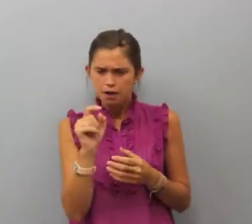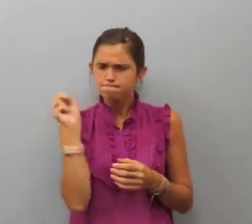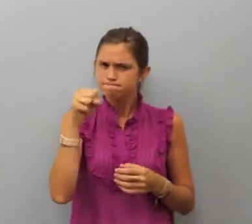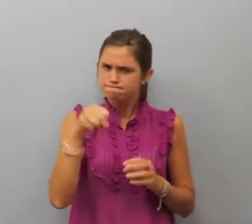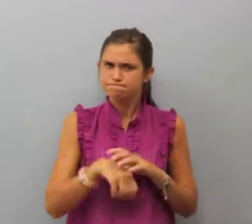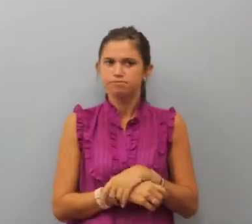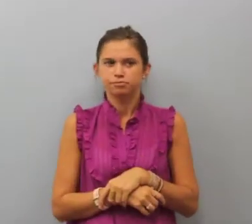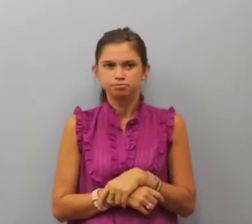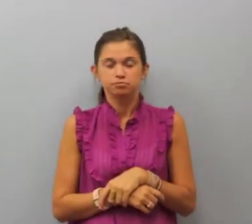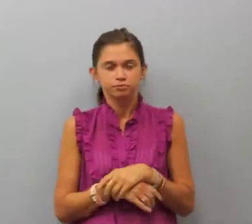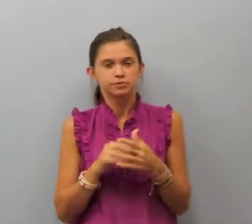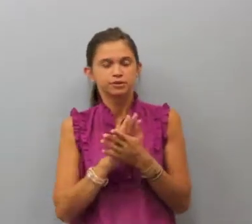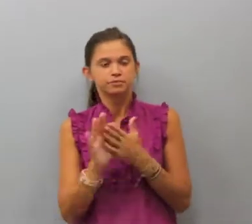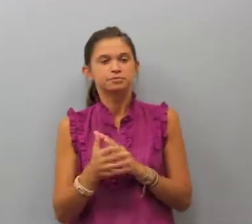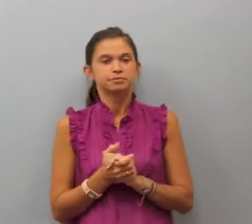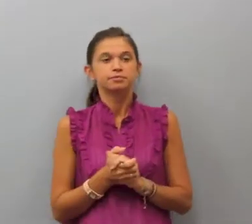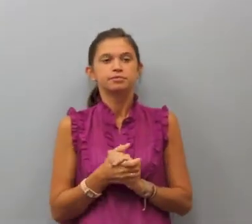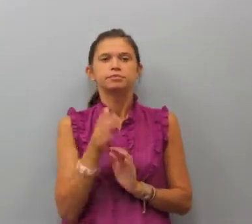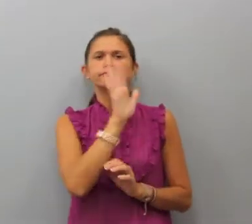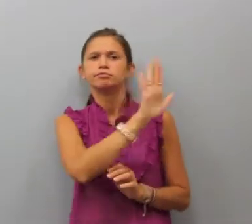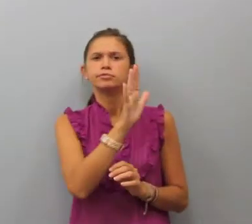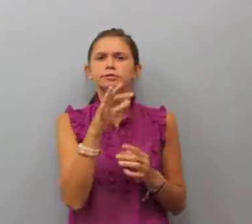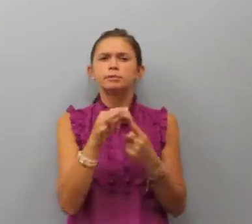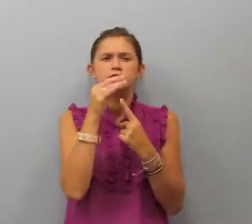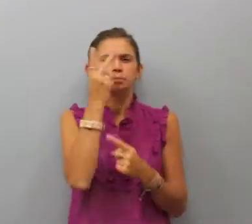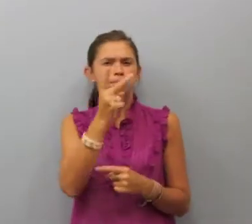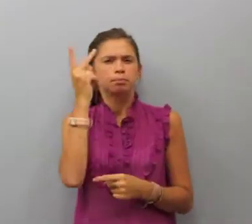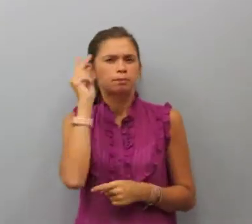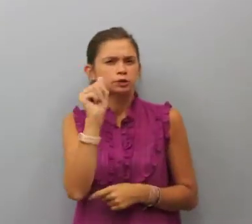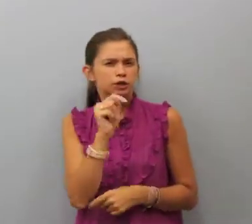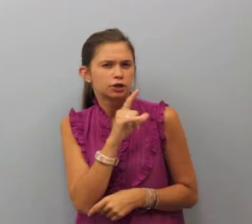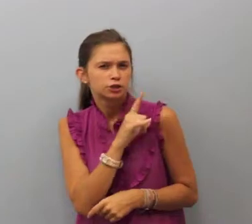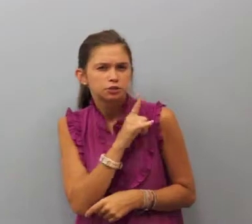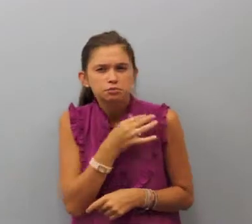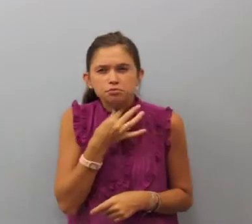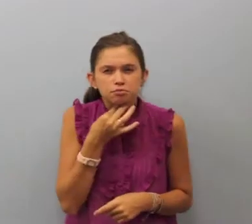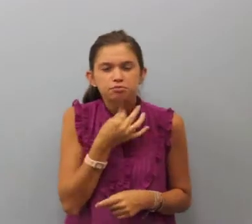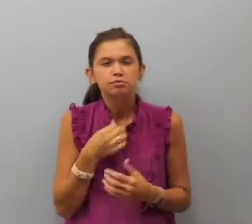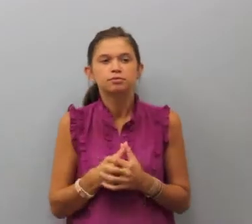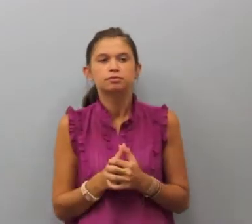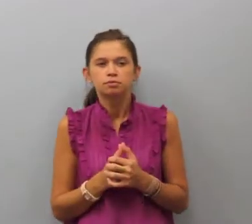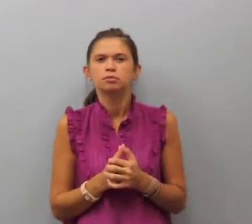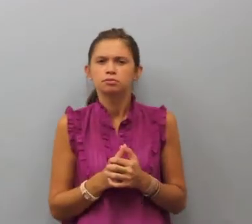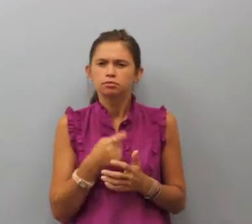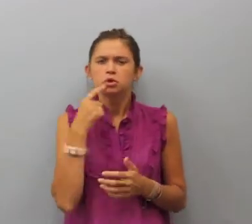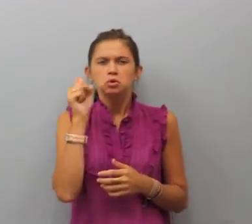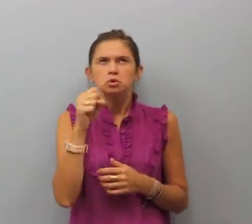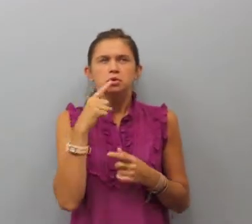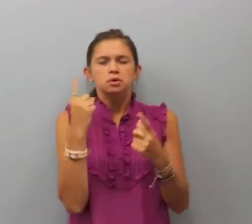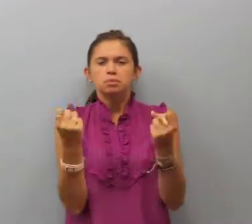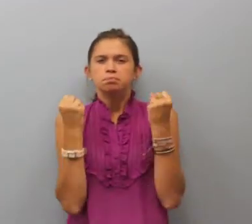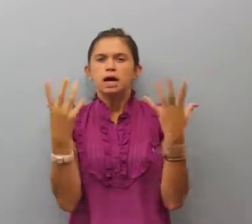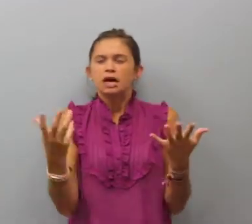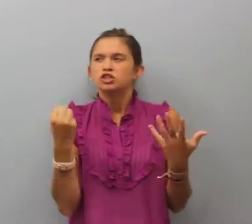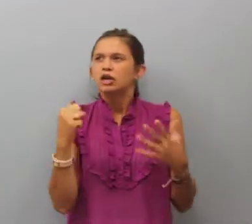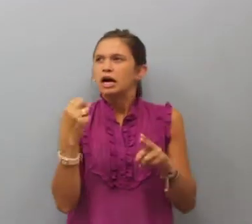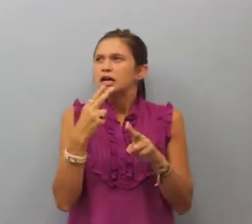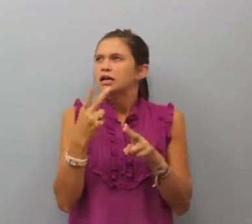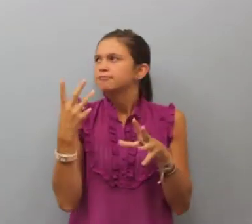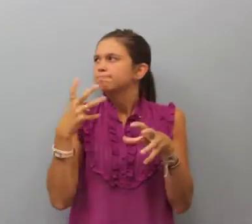very fluent. His other family members and father are doing well. I asked him about a particular memory that he might